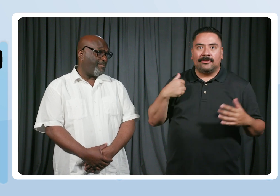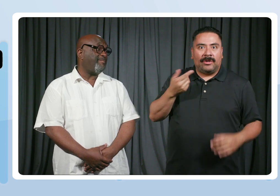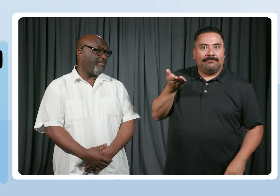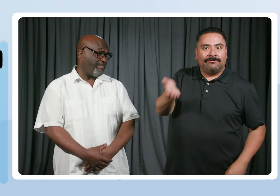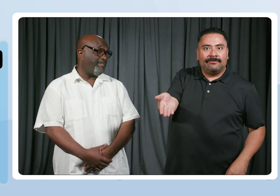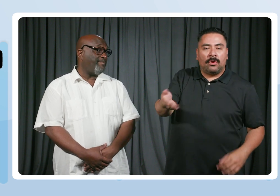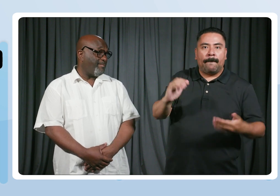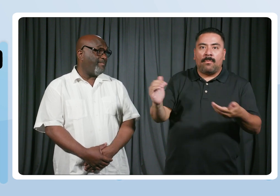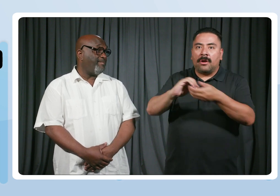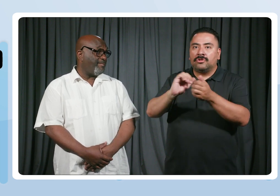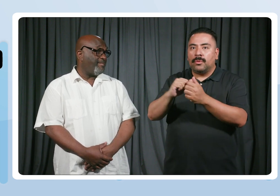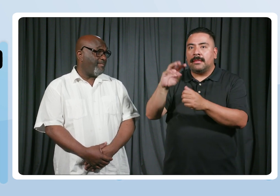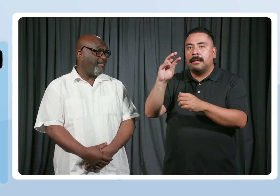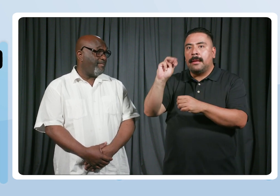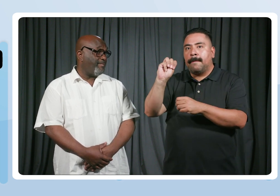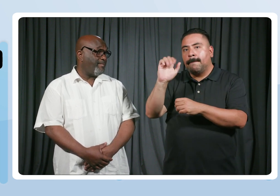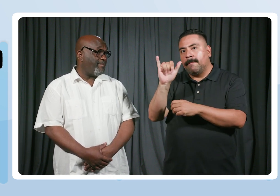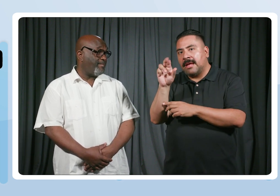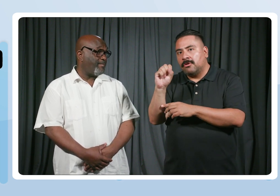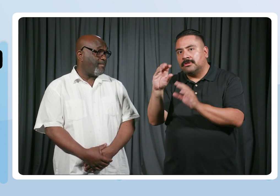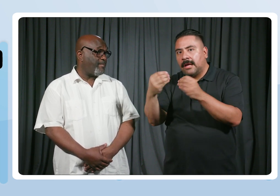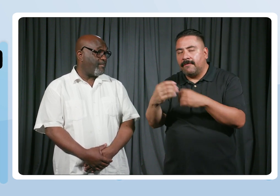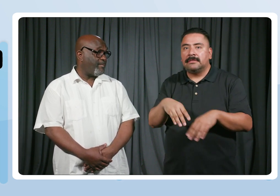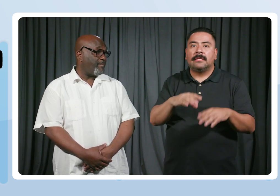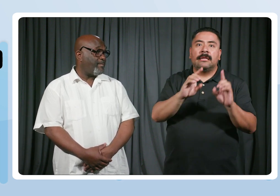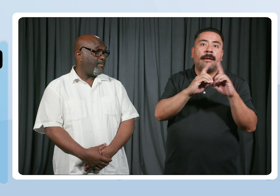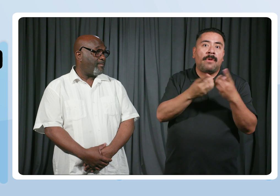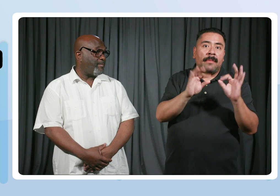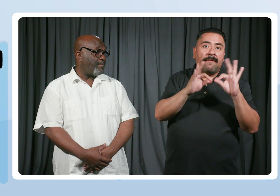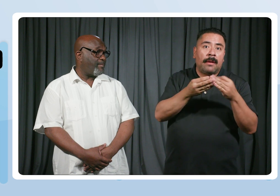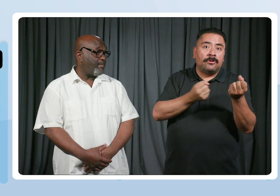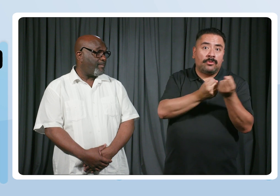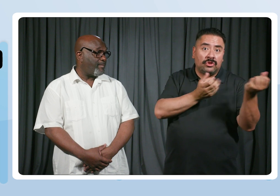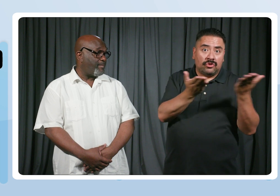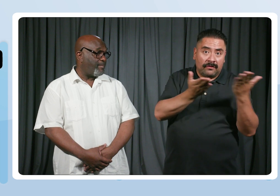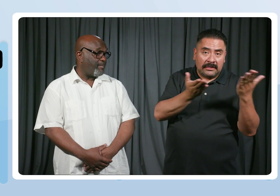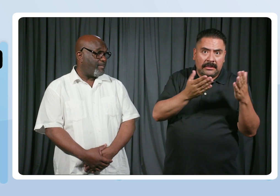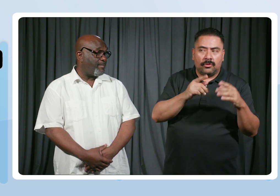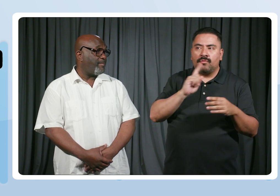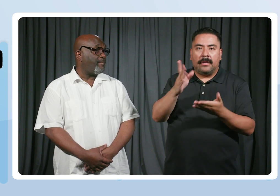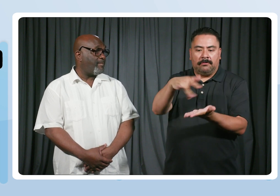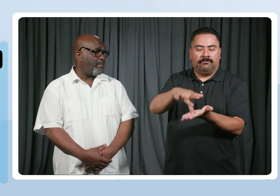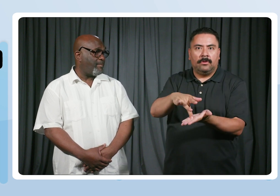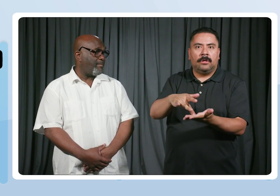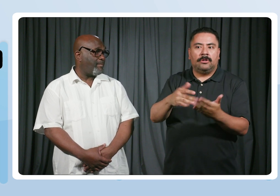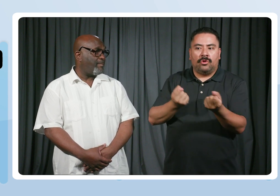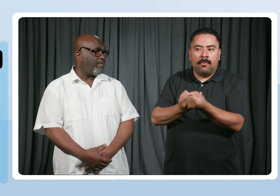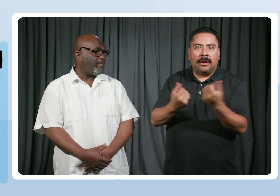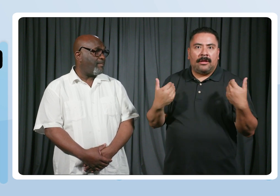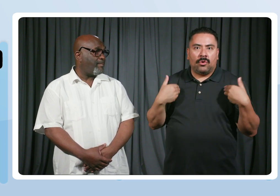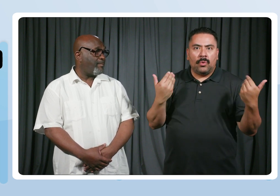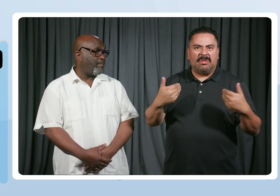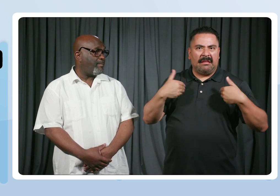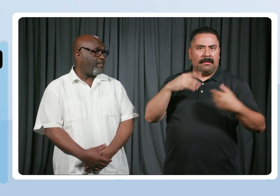there in partnership with the Mayor's Office and the Department of Family and Support Services, really centered around supporting youth with